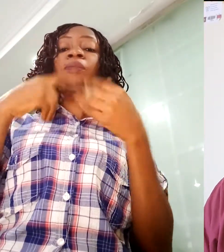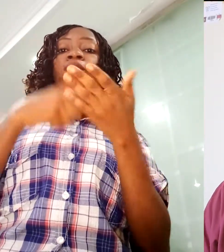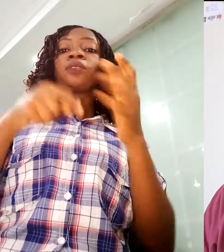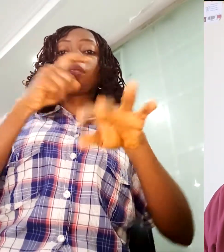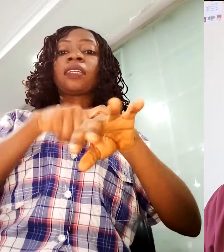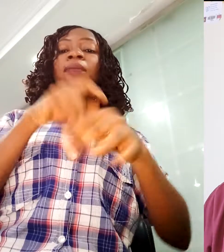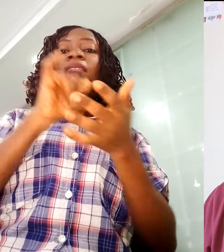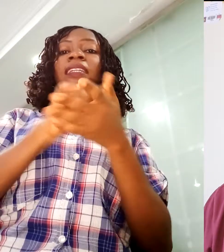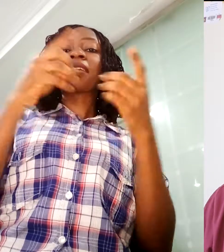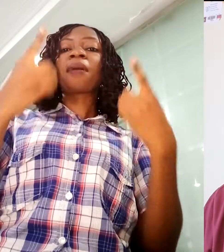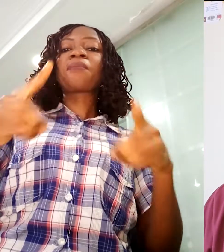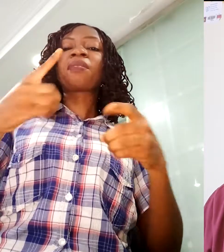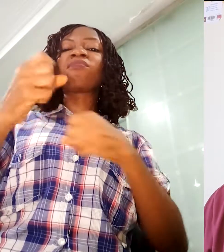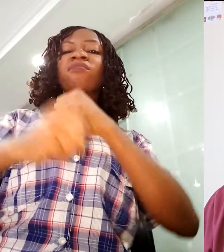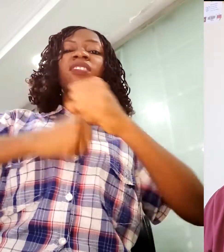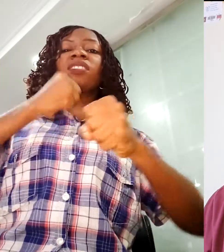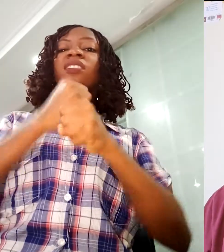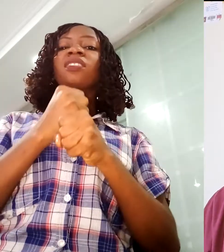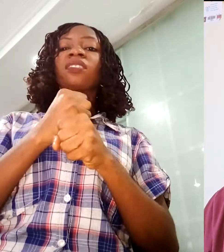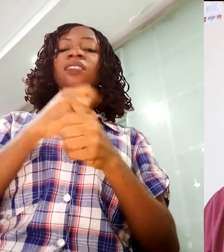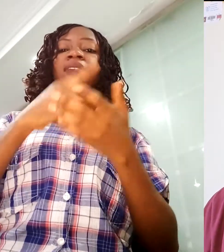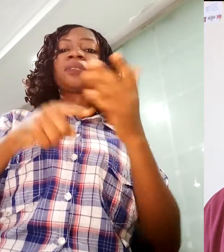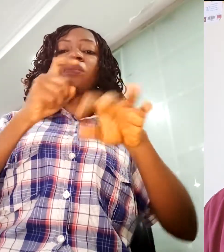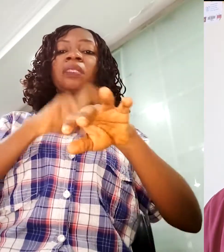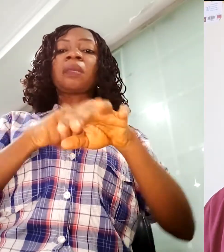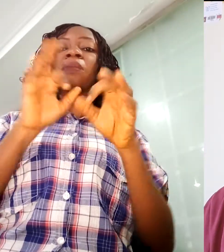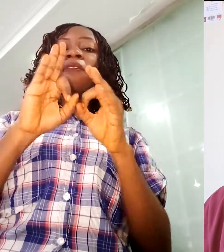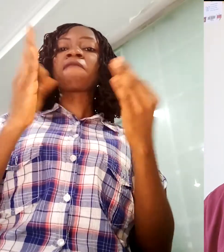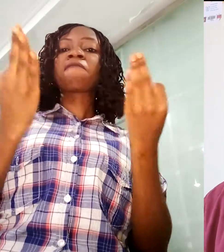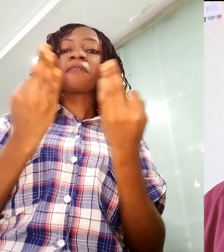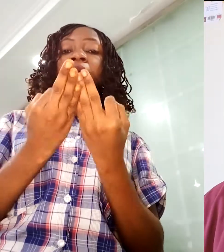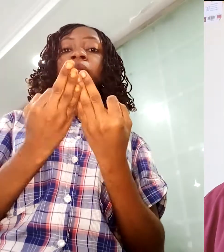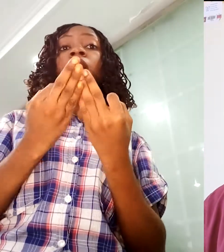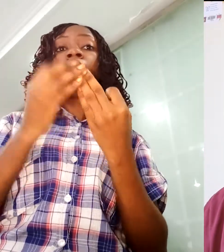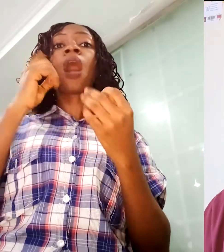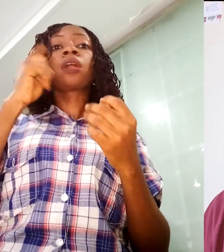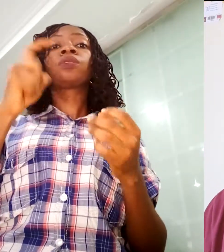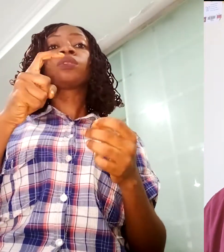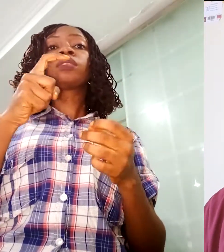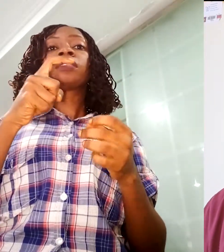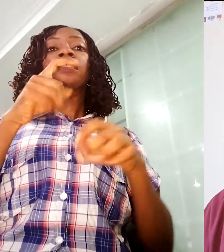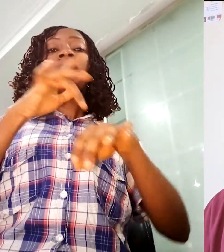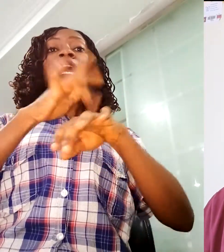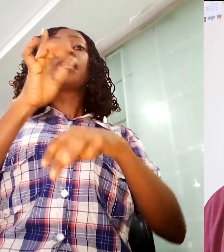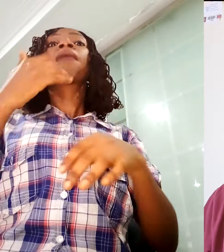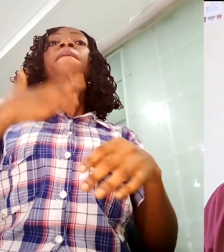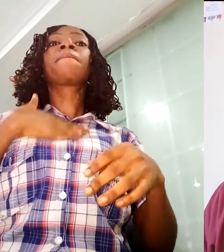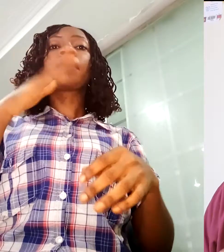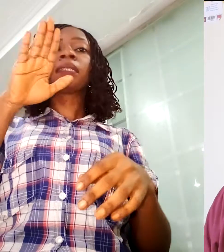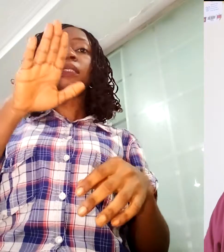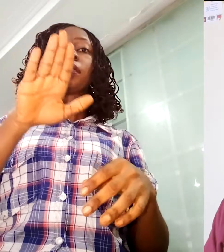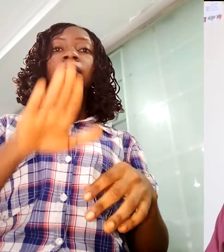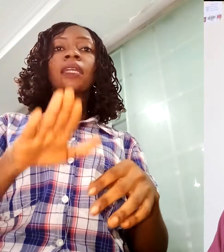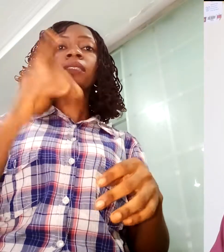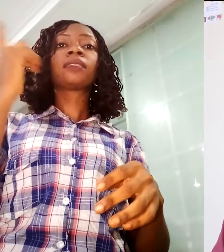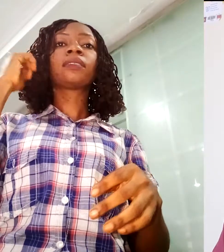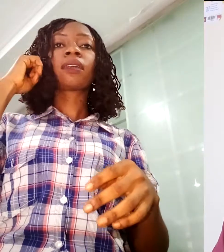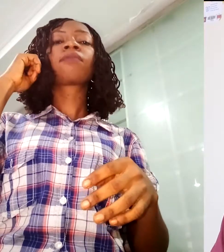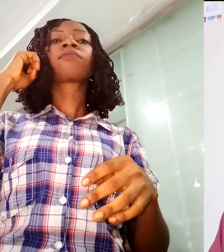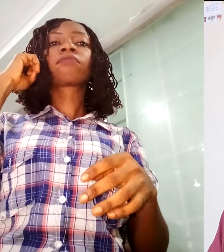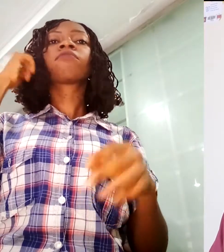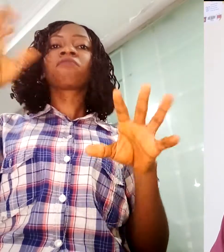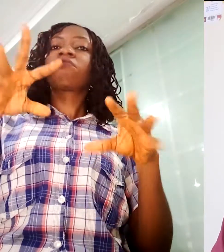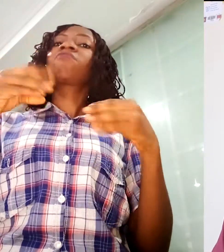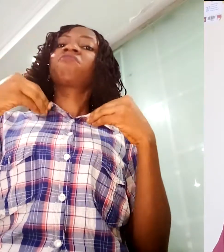it takes years to happen. Sometimes some families realize this early enough and, they're able to